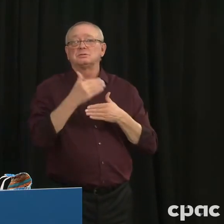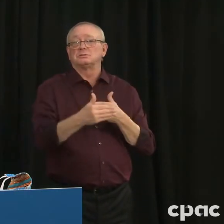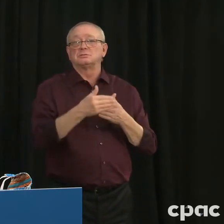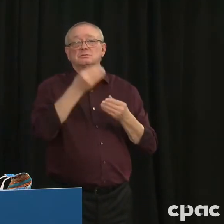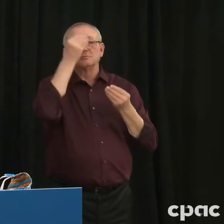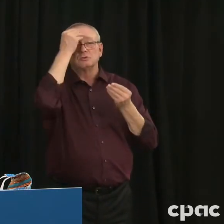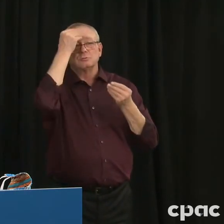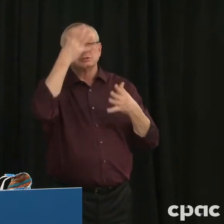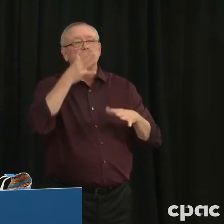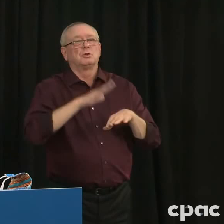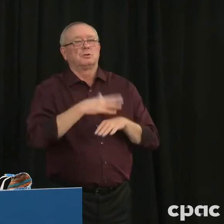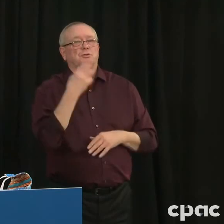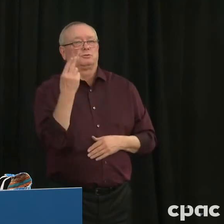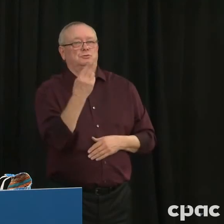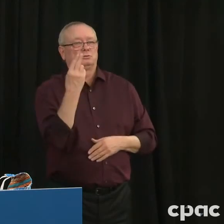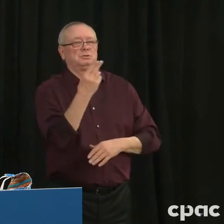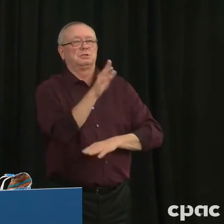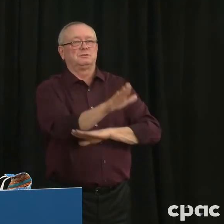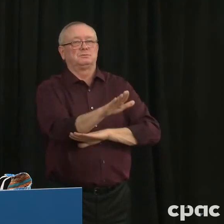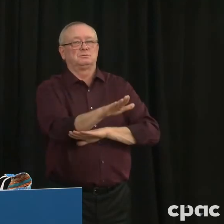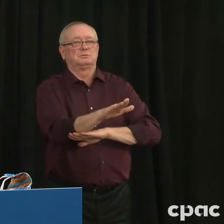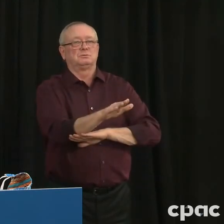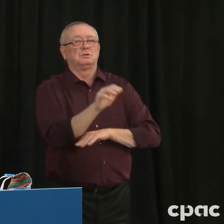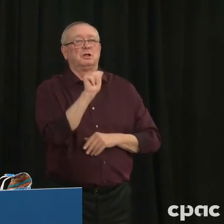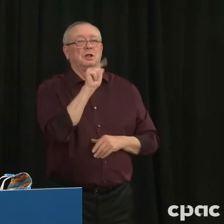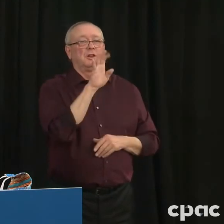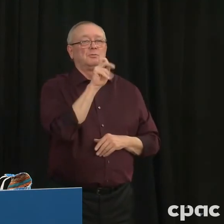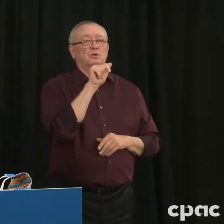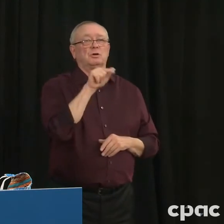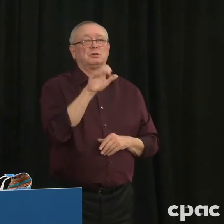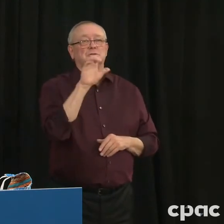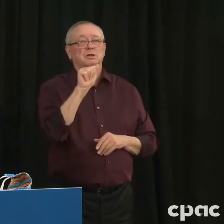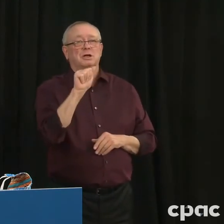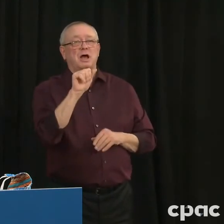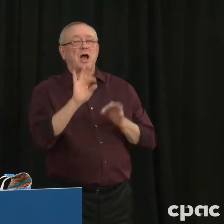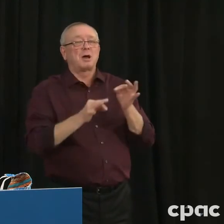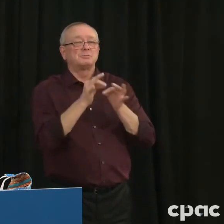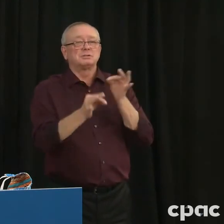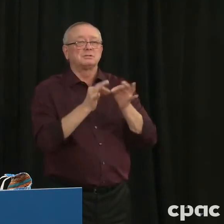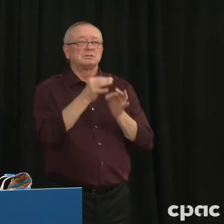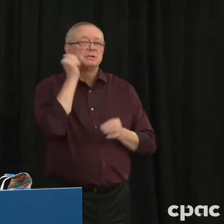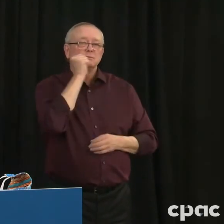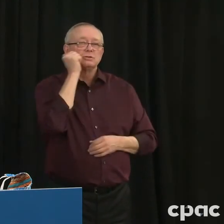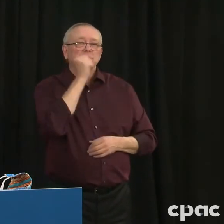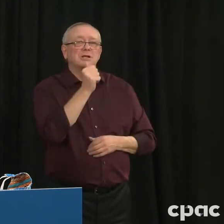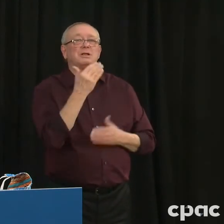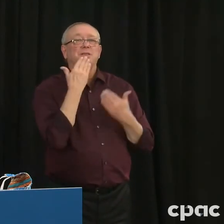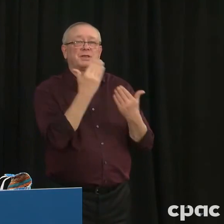website is now updated daily and will continue for the foreseeable future. Have a safe night.